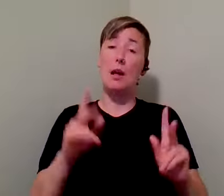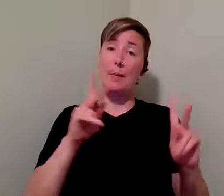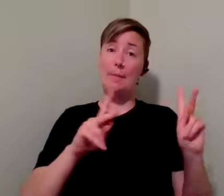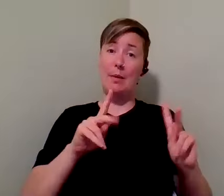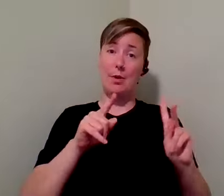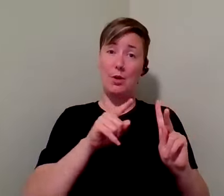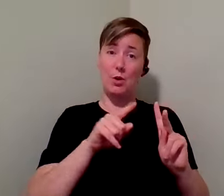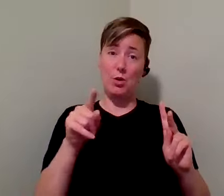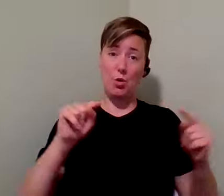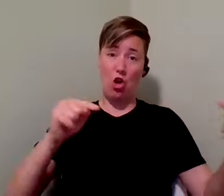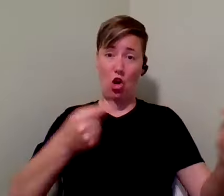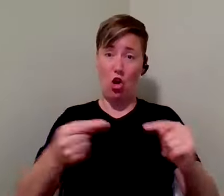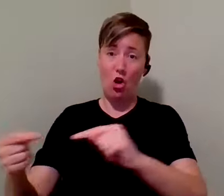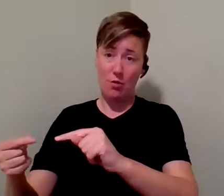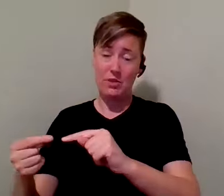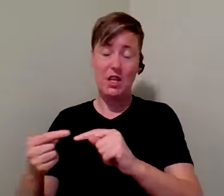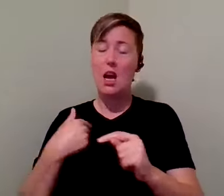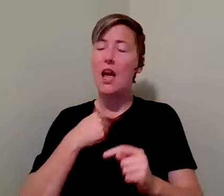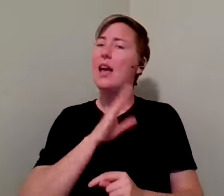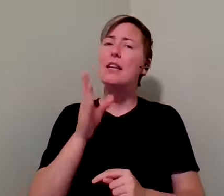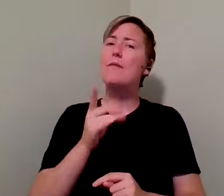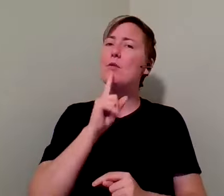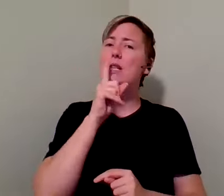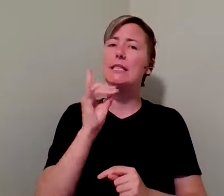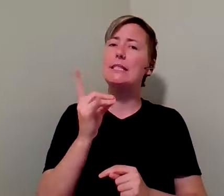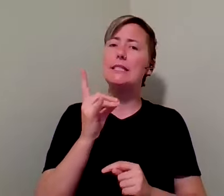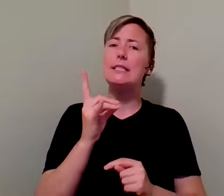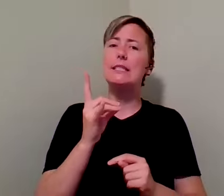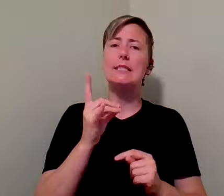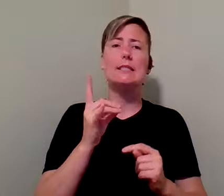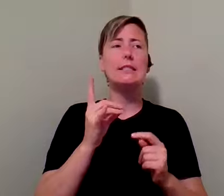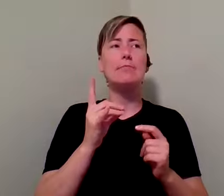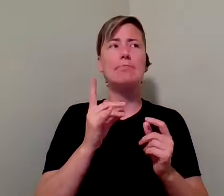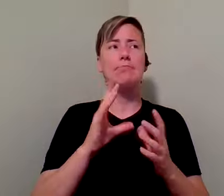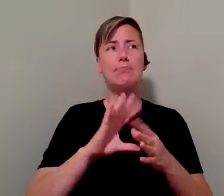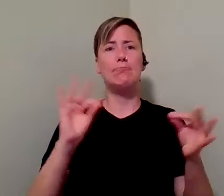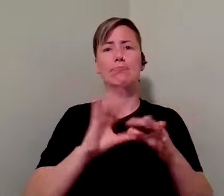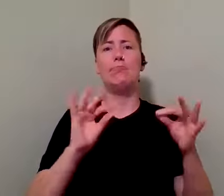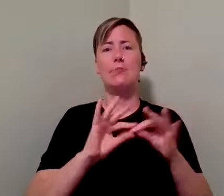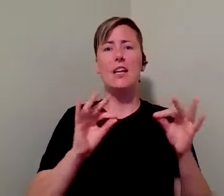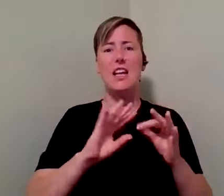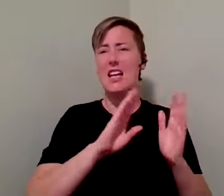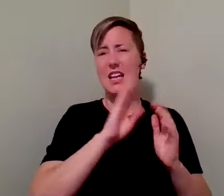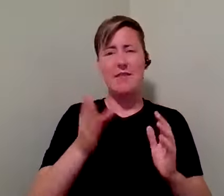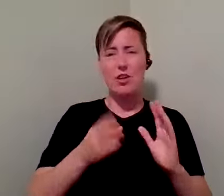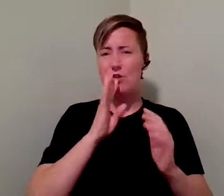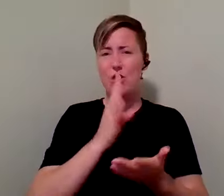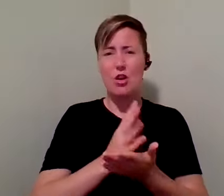really talked about. I never talked about bringing home disreputable characters at 2 in the morning, waking up my grandmother,